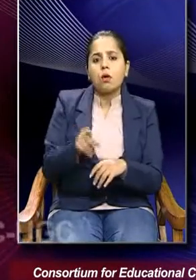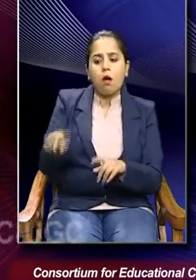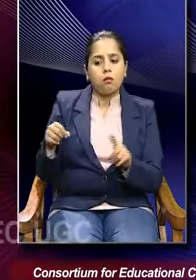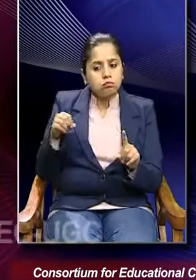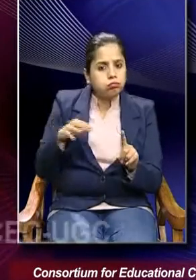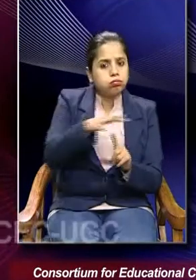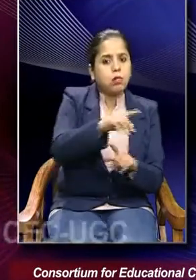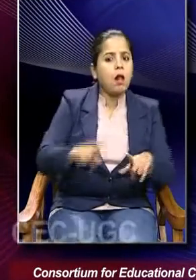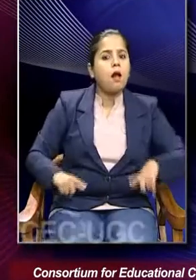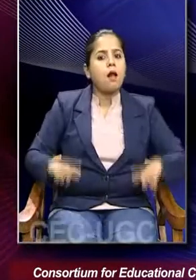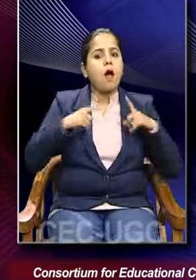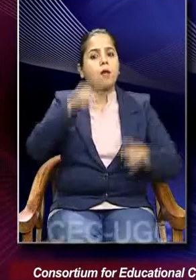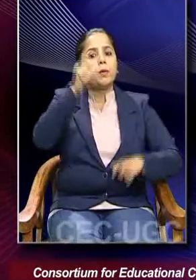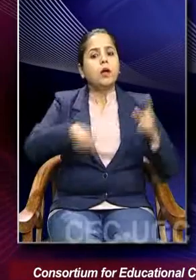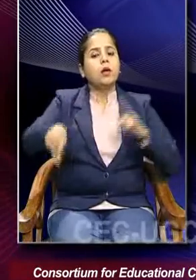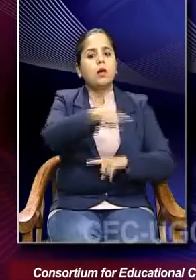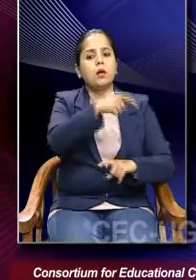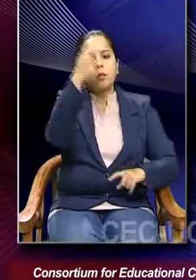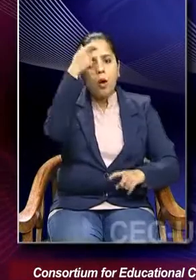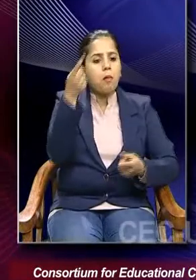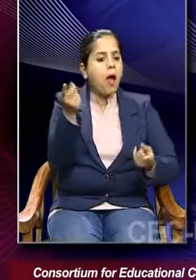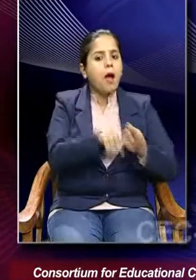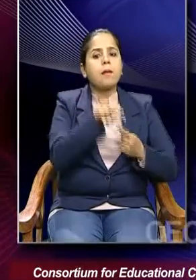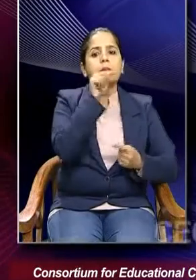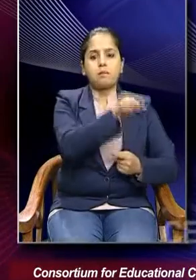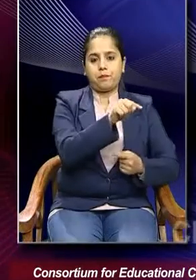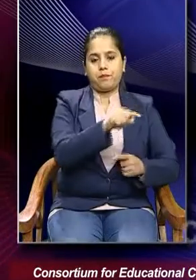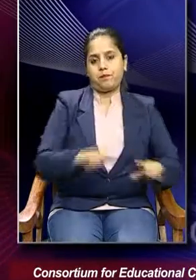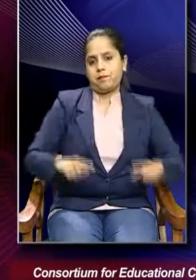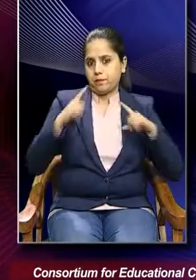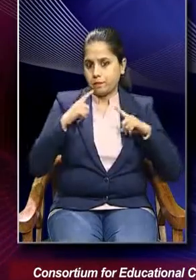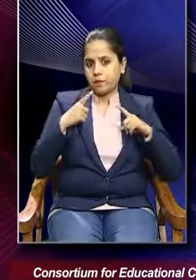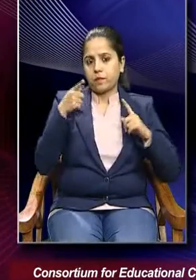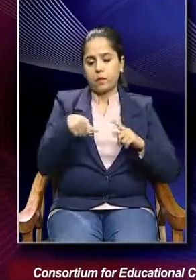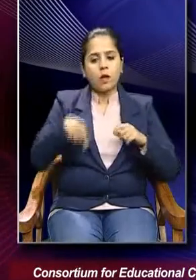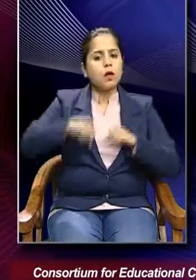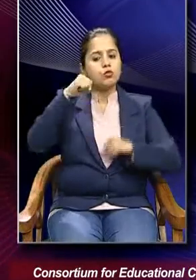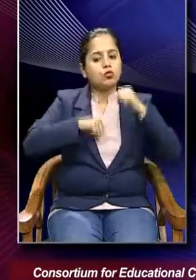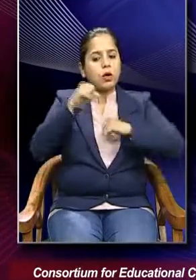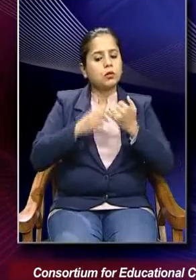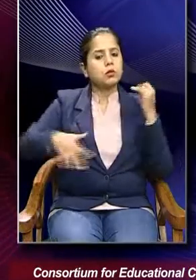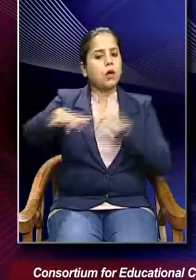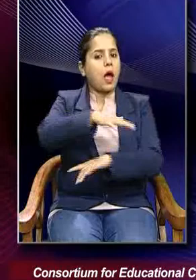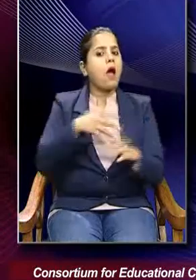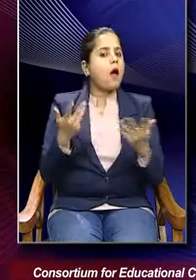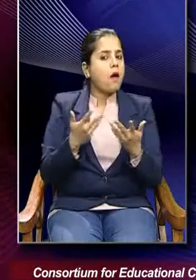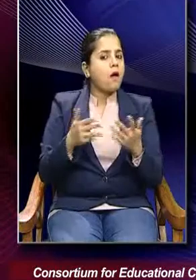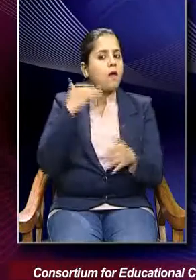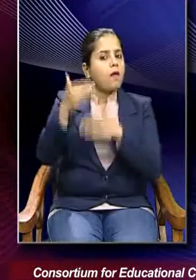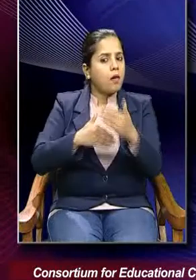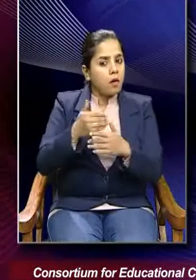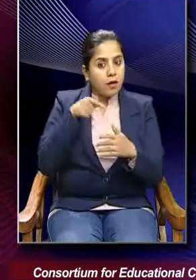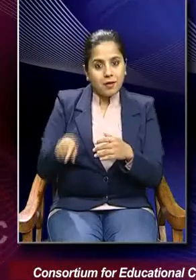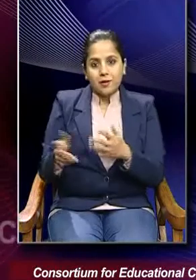affects the lives of individuals and the way in which it structures society. So, the interaction